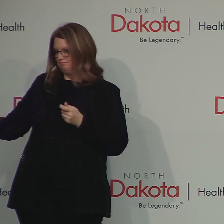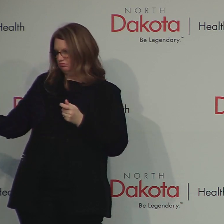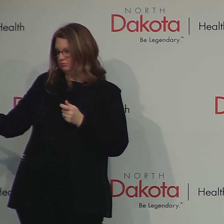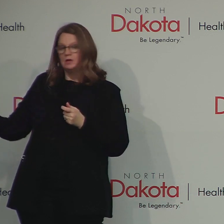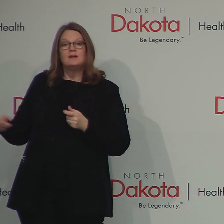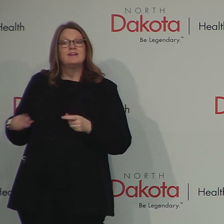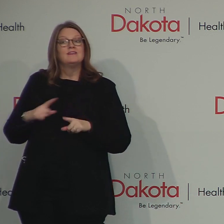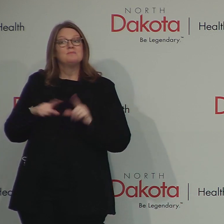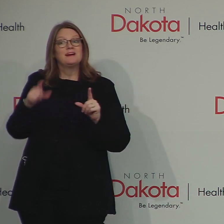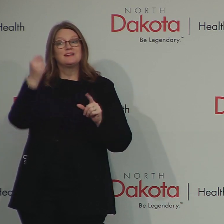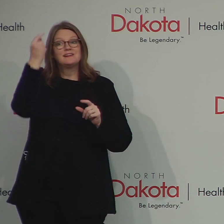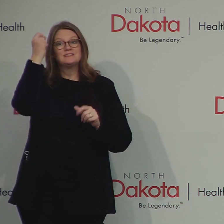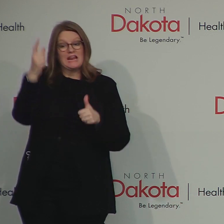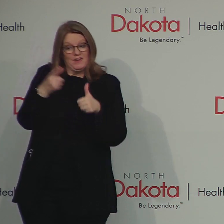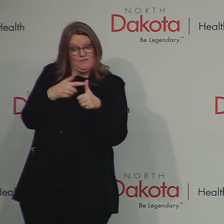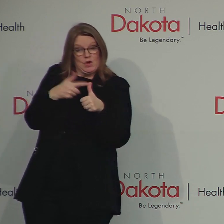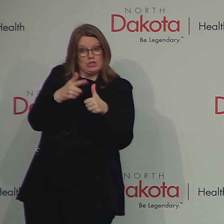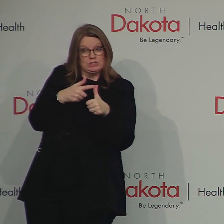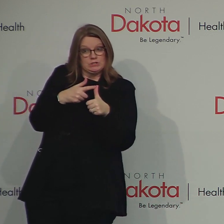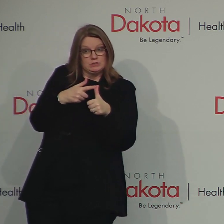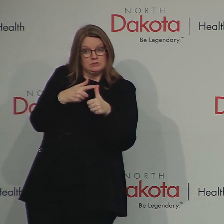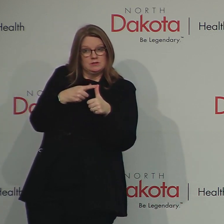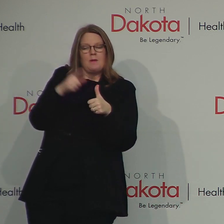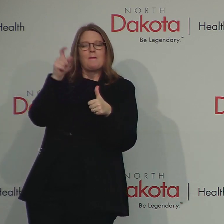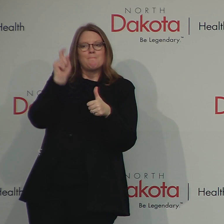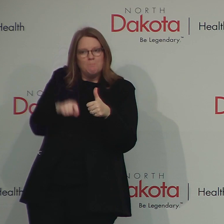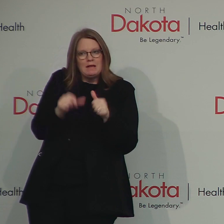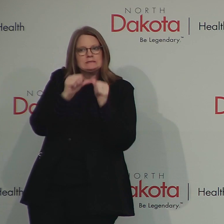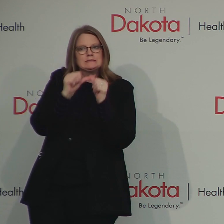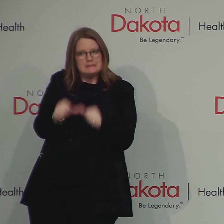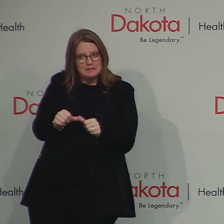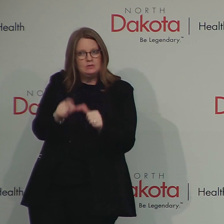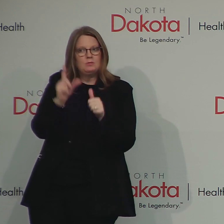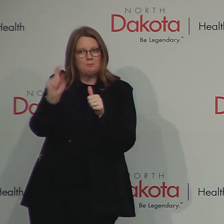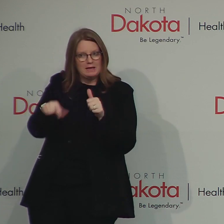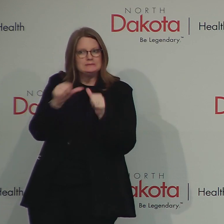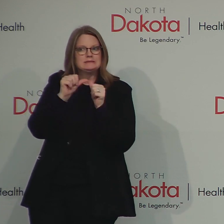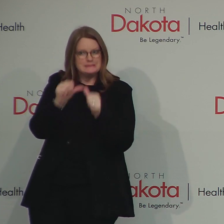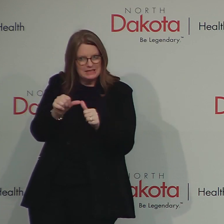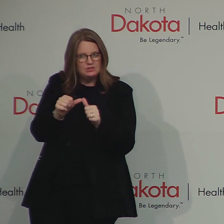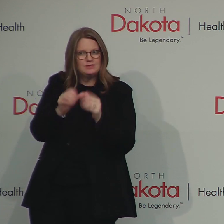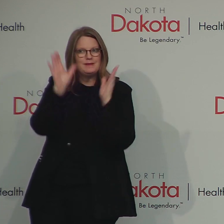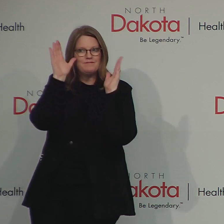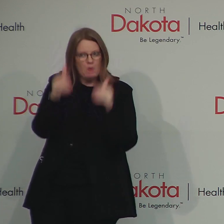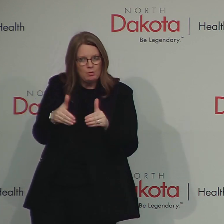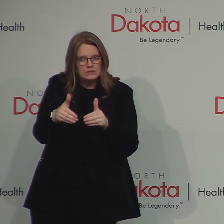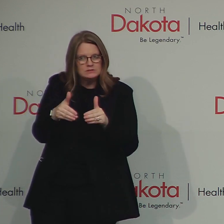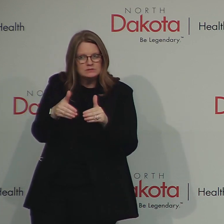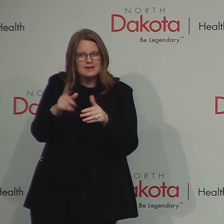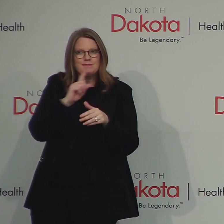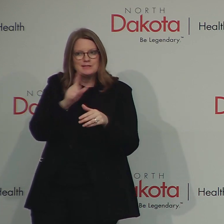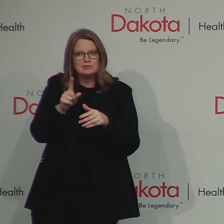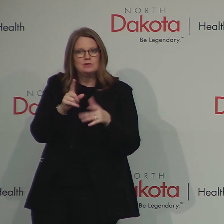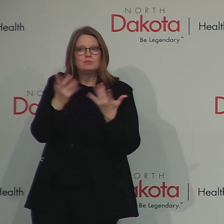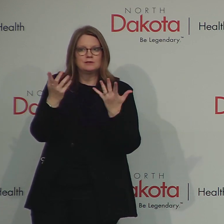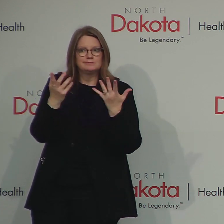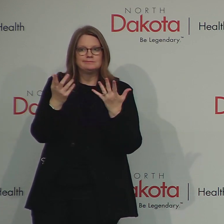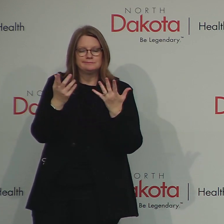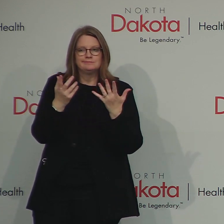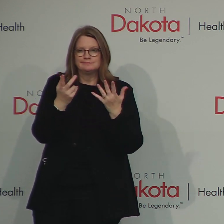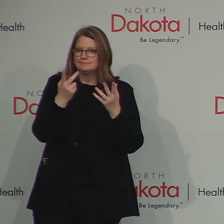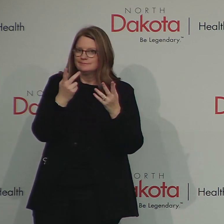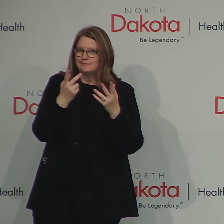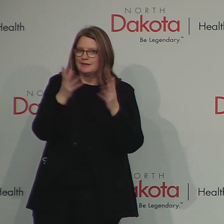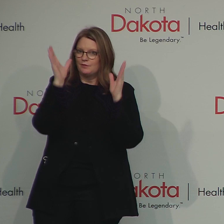do that if we do what needs to be done today to keep ourselves, our families, and our communities and our country safe. And that includes the